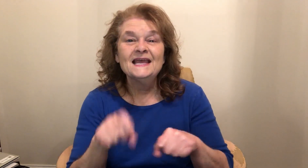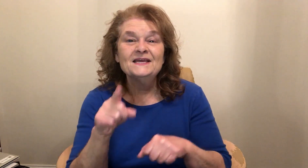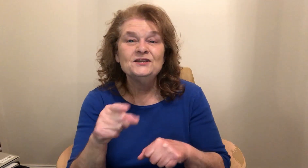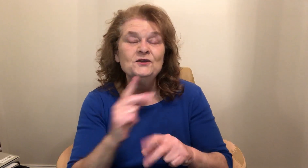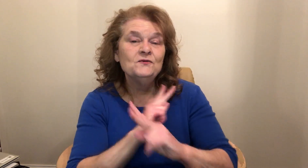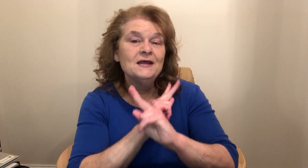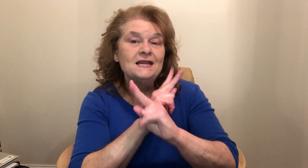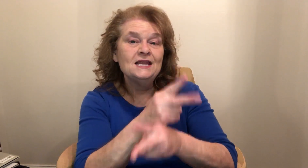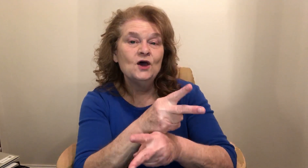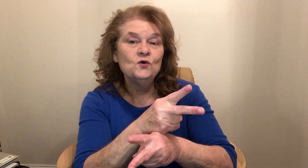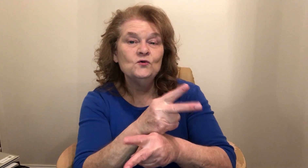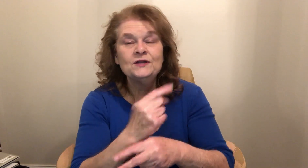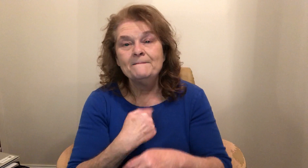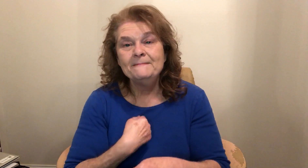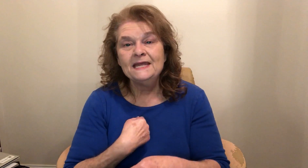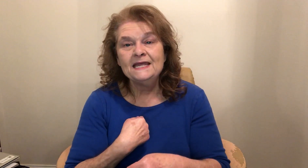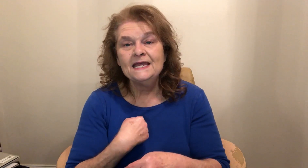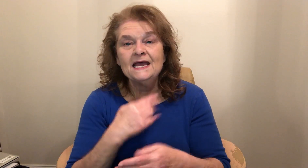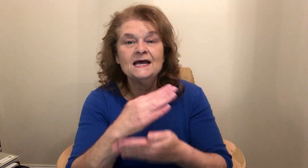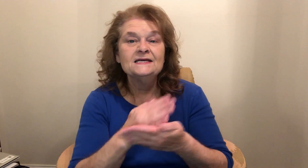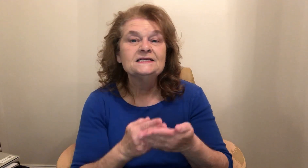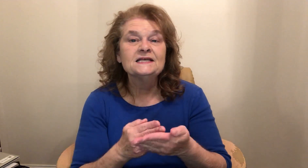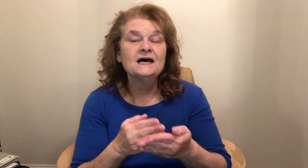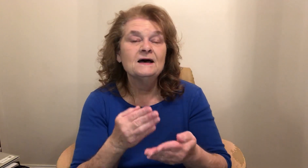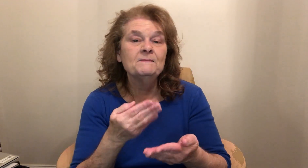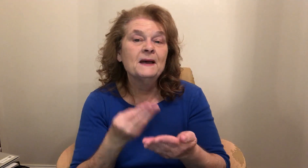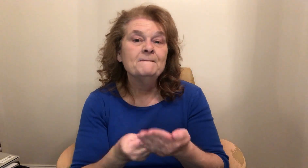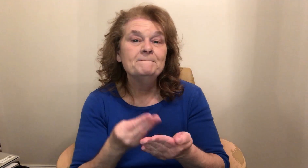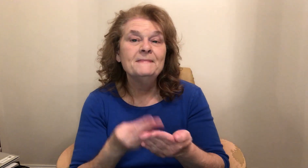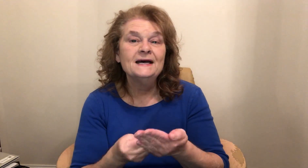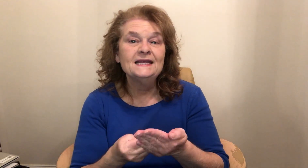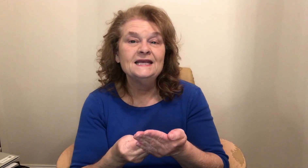Can you loan me some money?